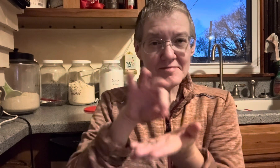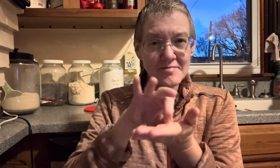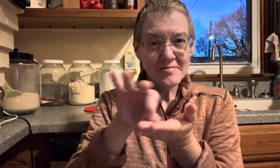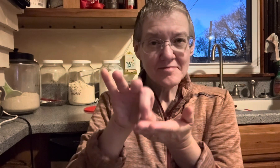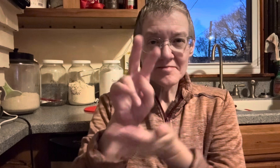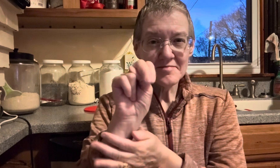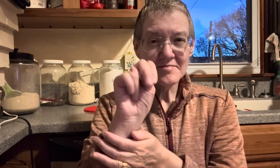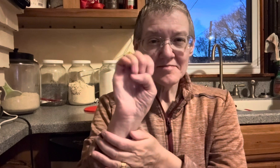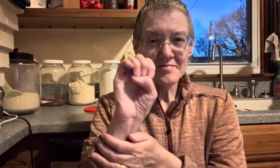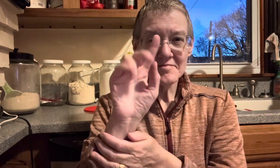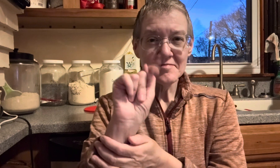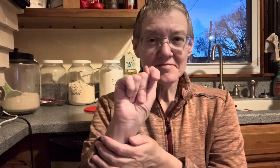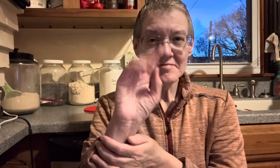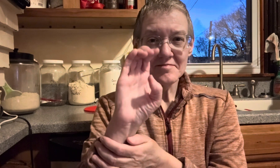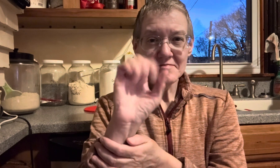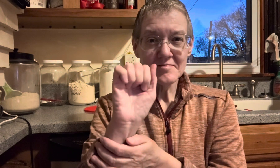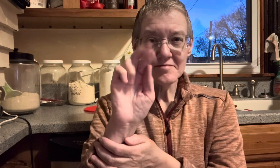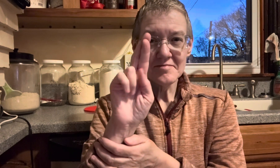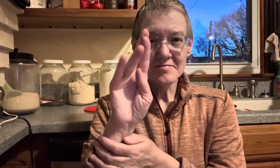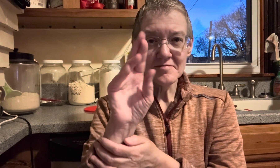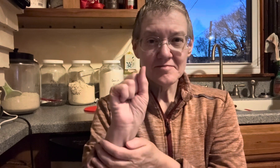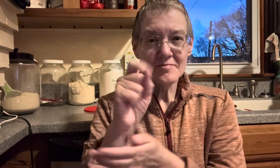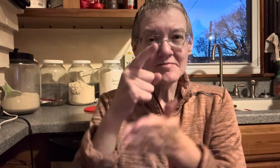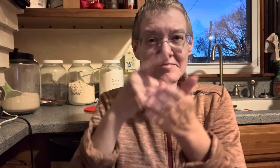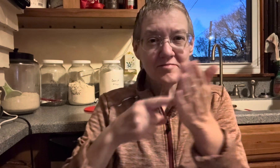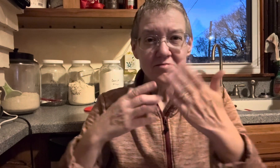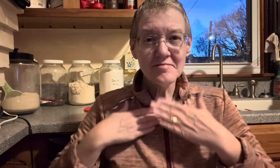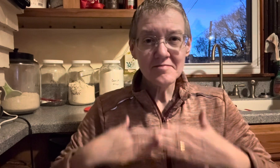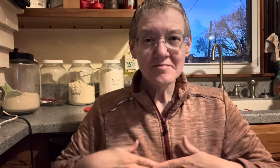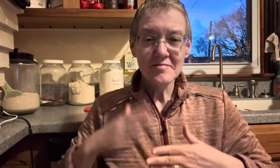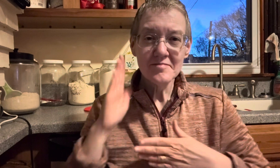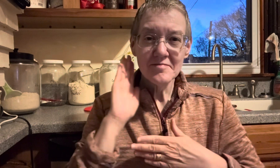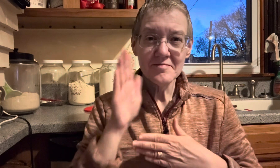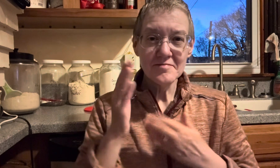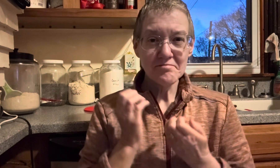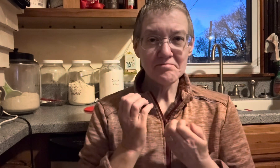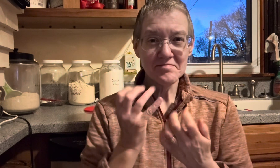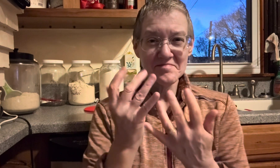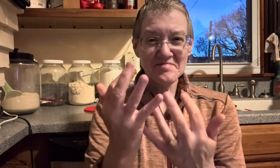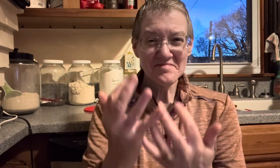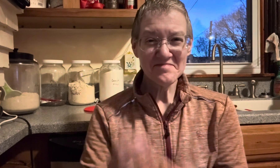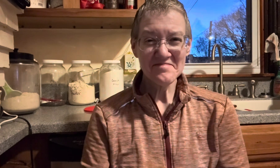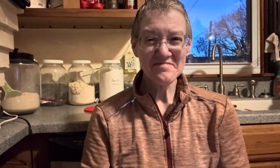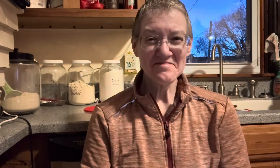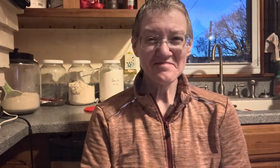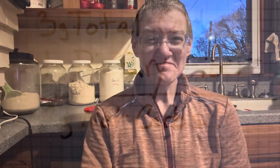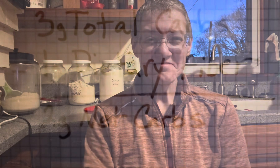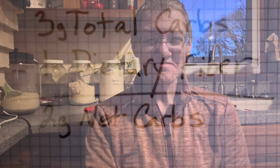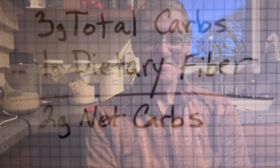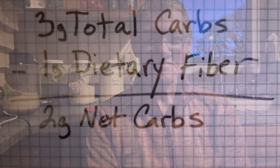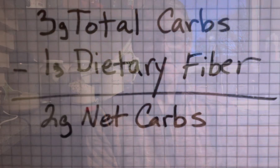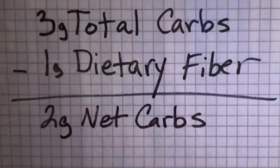We only count the net carbs, what the body actually burns.